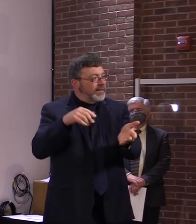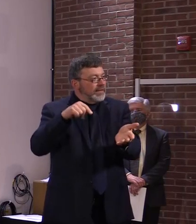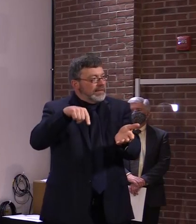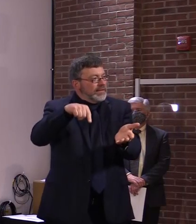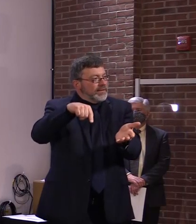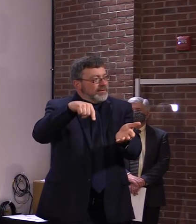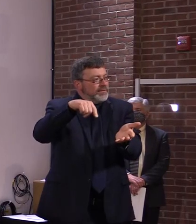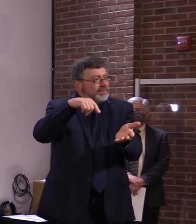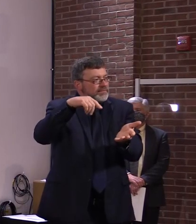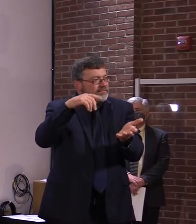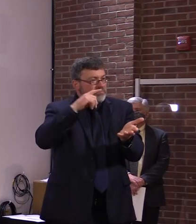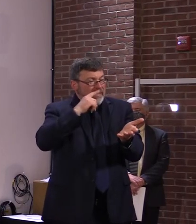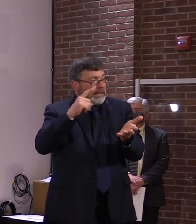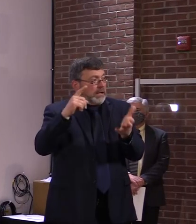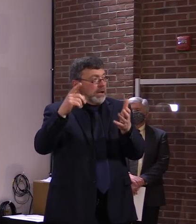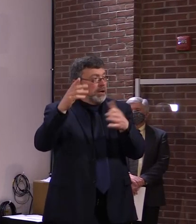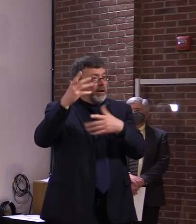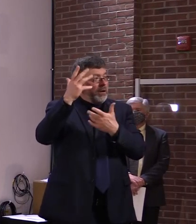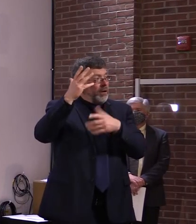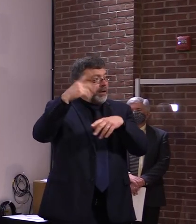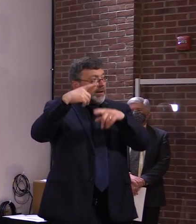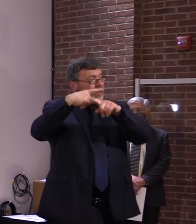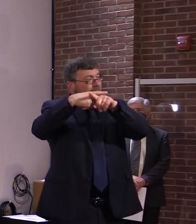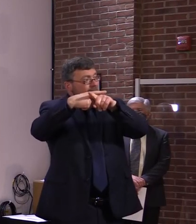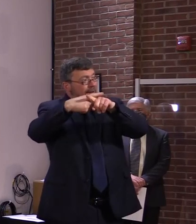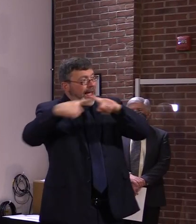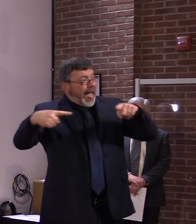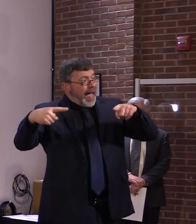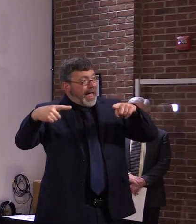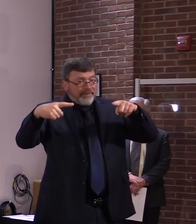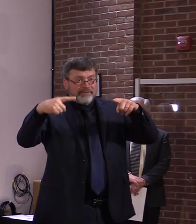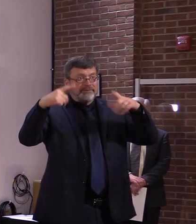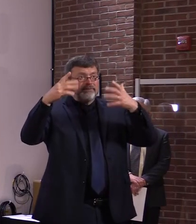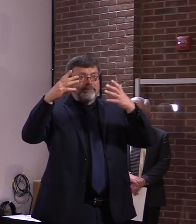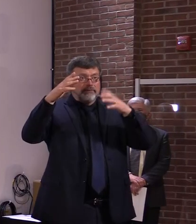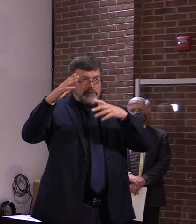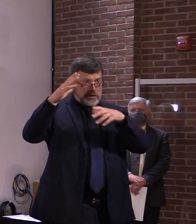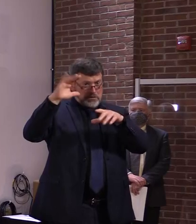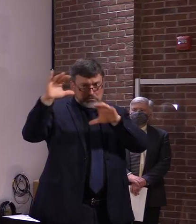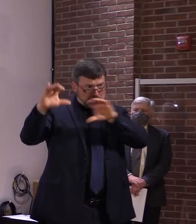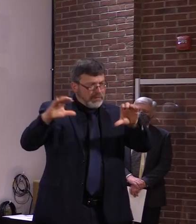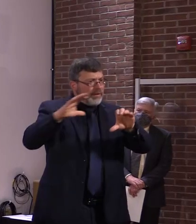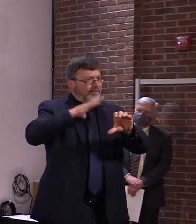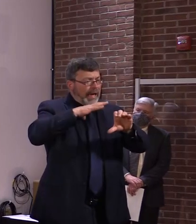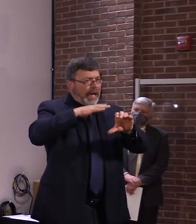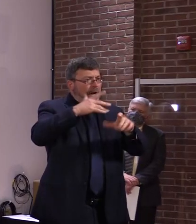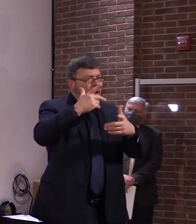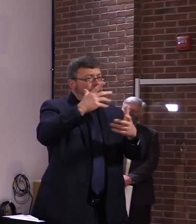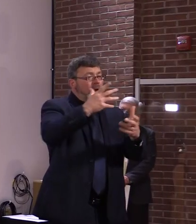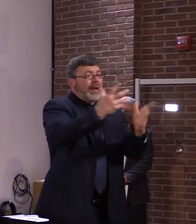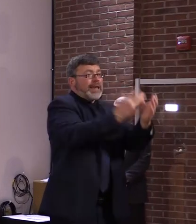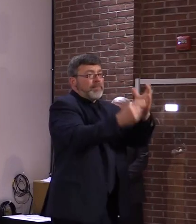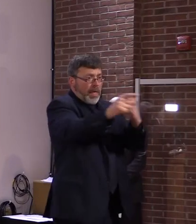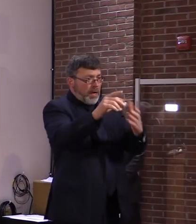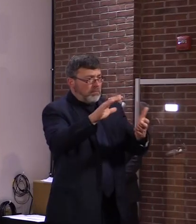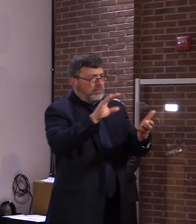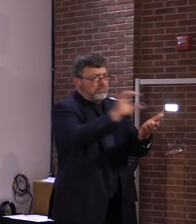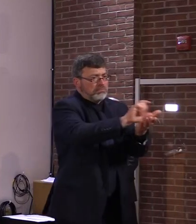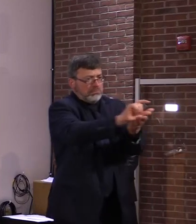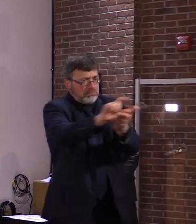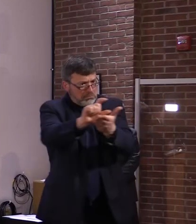on, I would say, to fill budget holes and to provide services for programs. And I think this needs to be